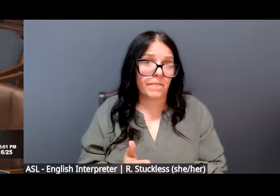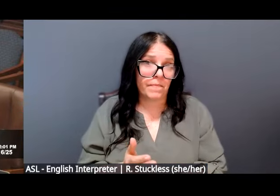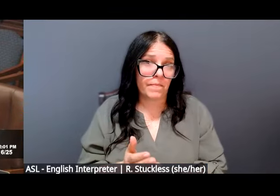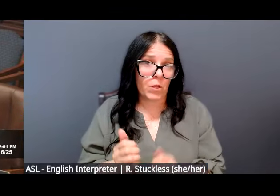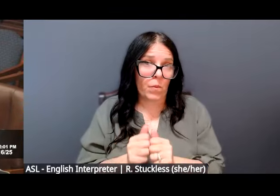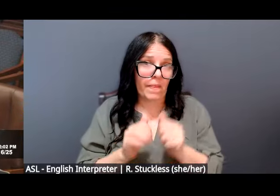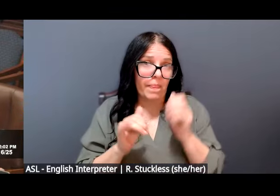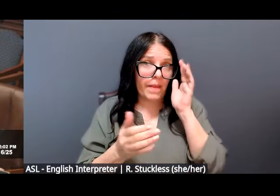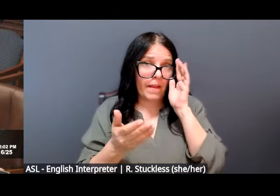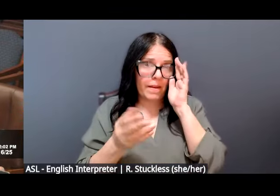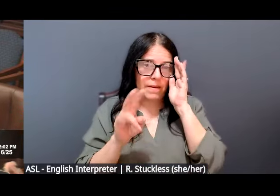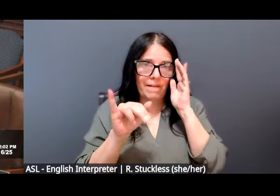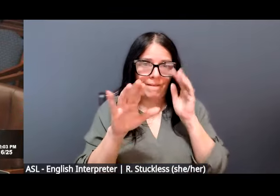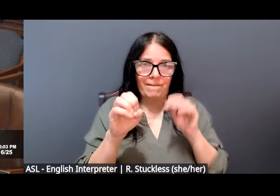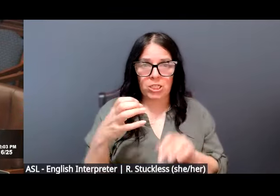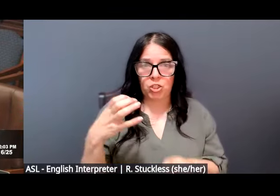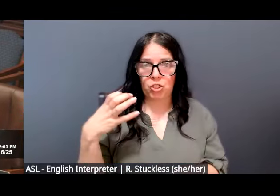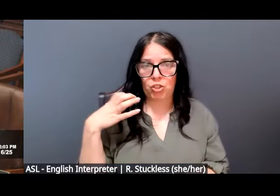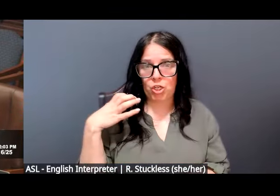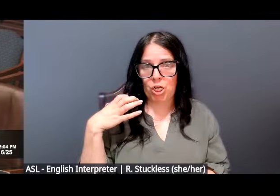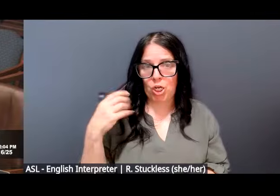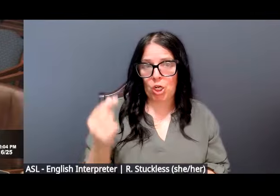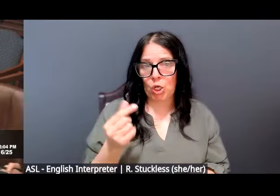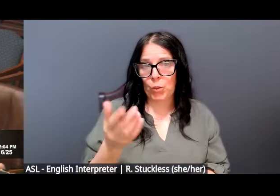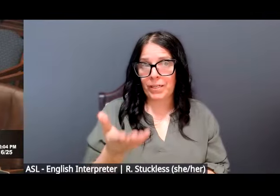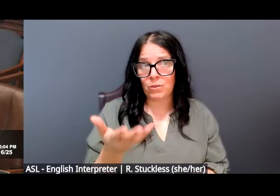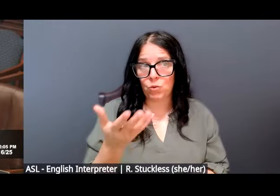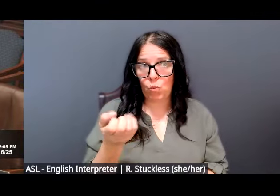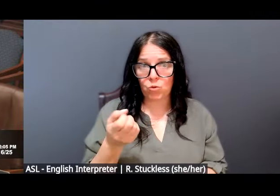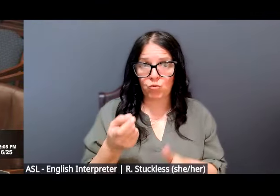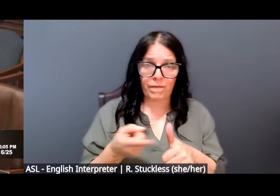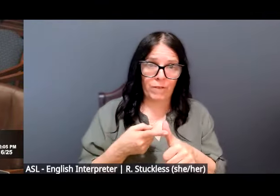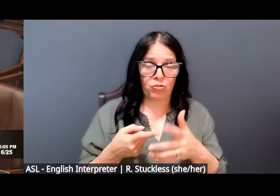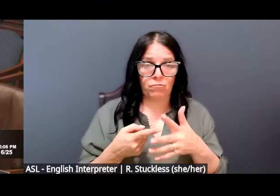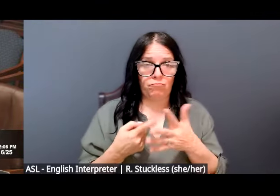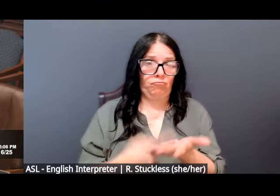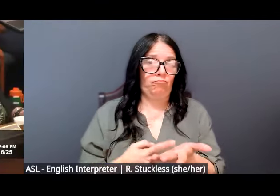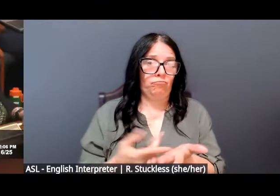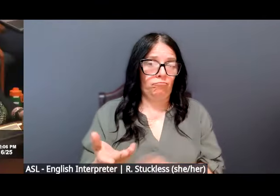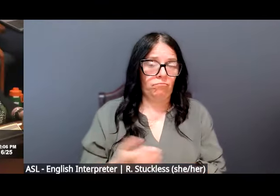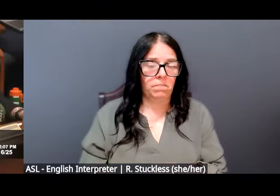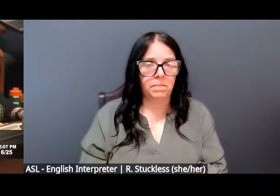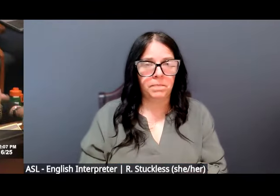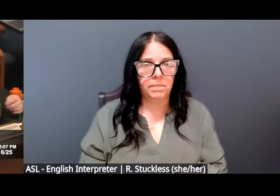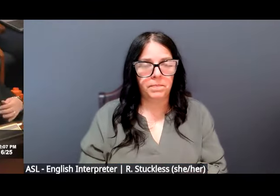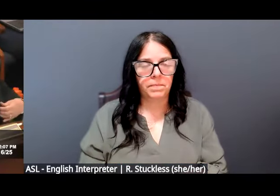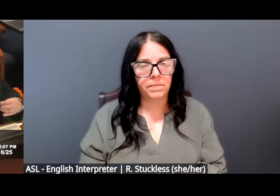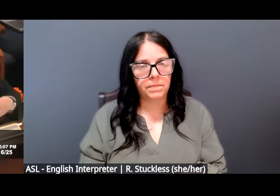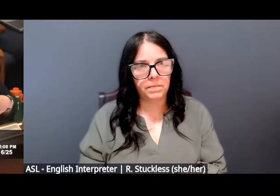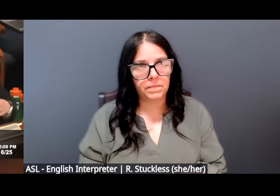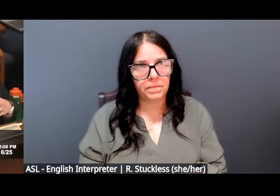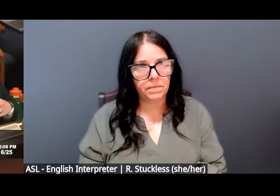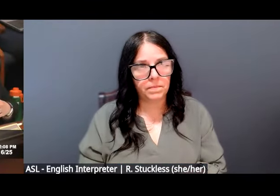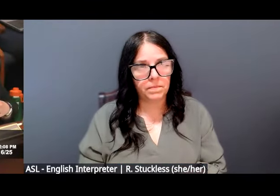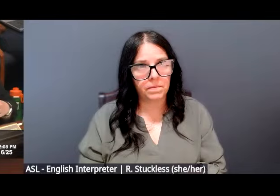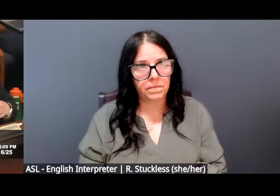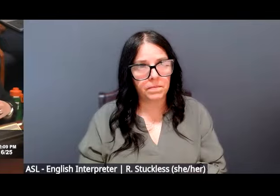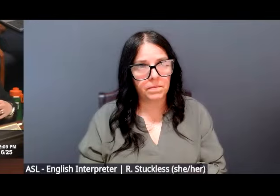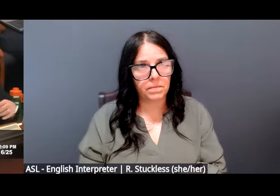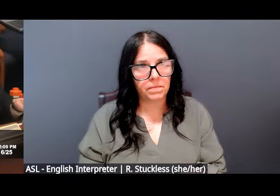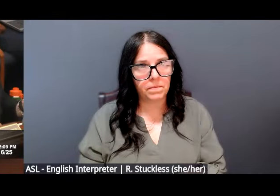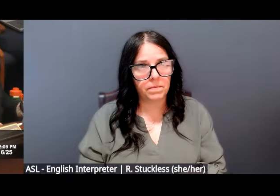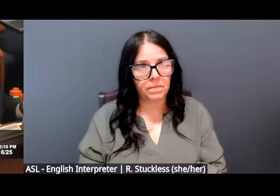Vice Chair Gurwitz, would you like to take the first shot? Right, so I think I agree with the ballot